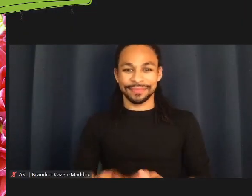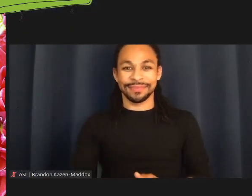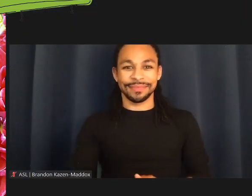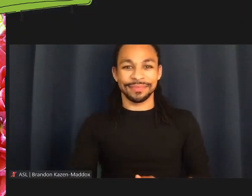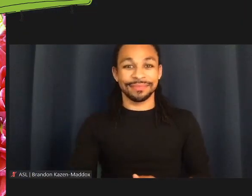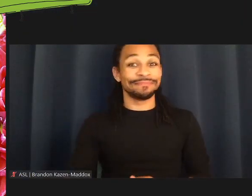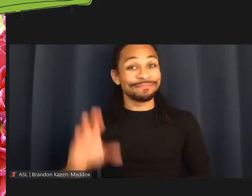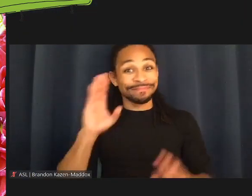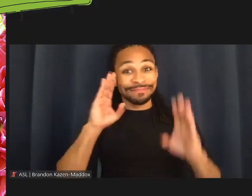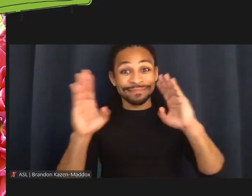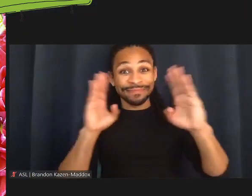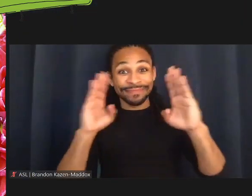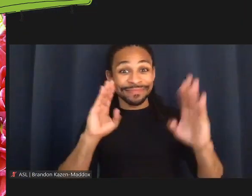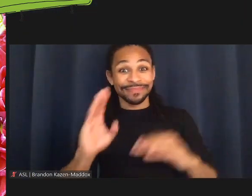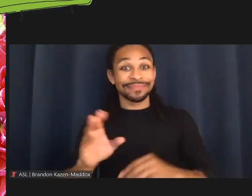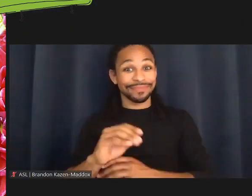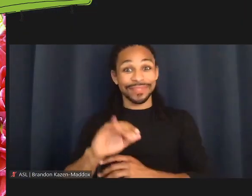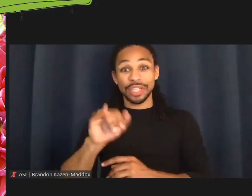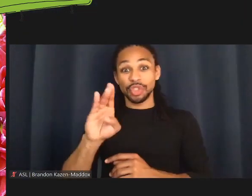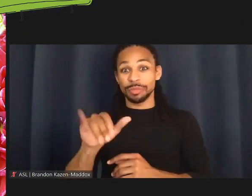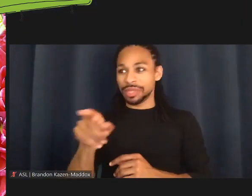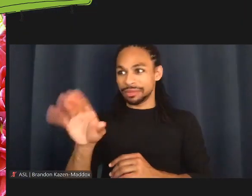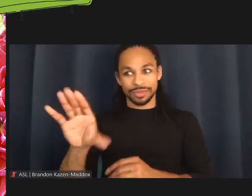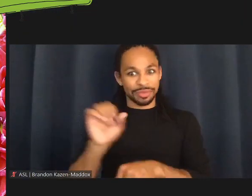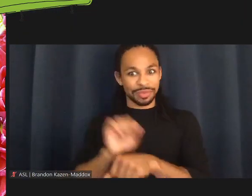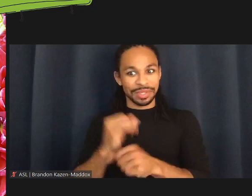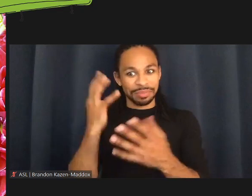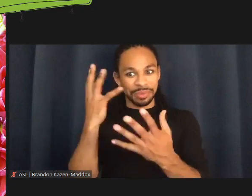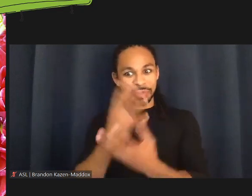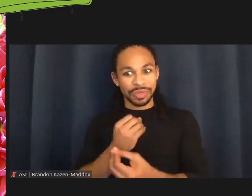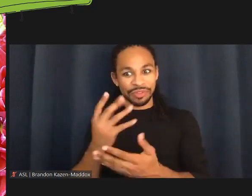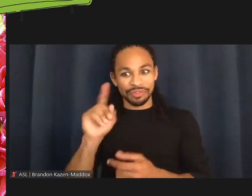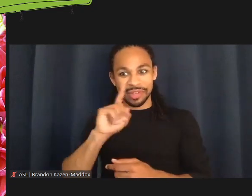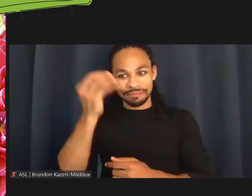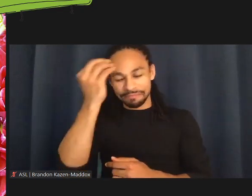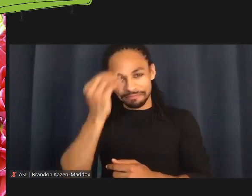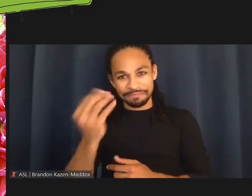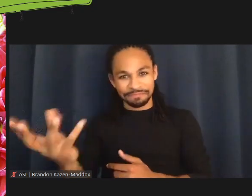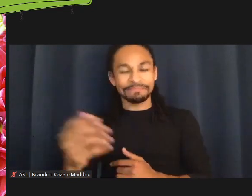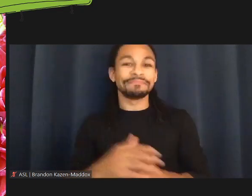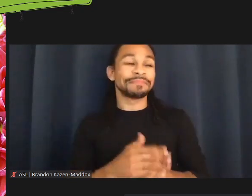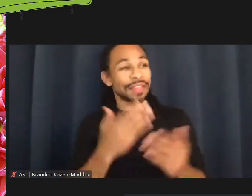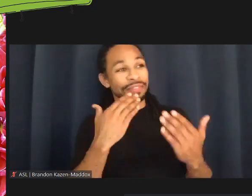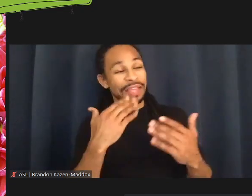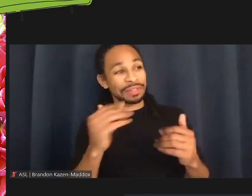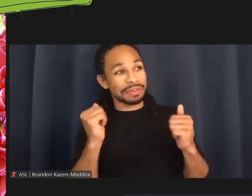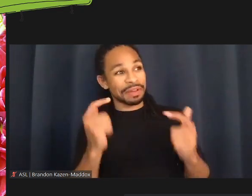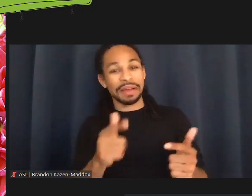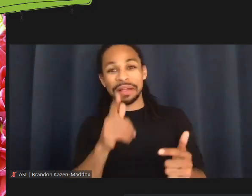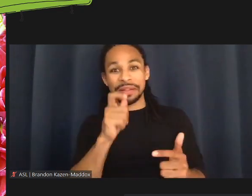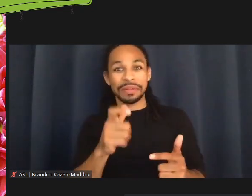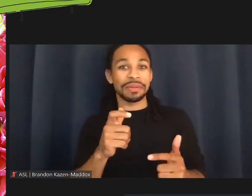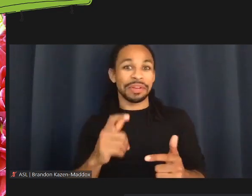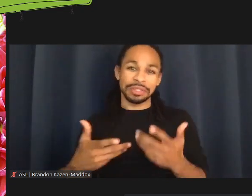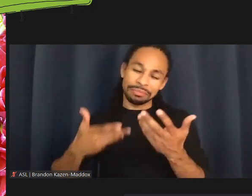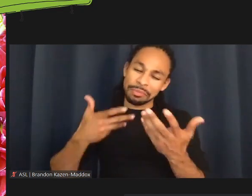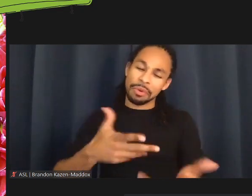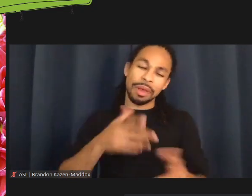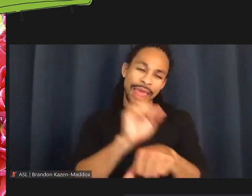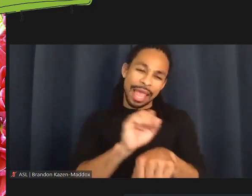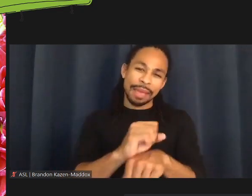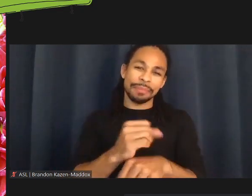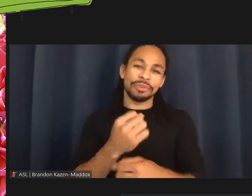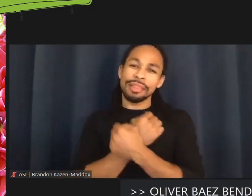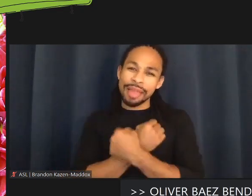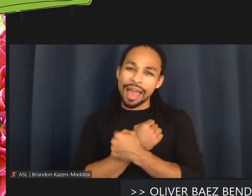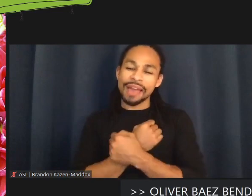Hi, thank you so much. Juby, that was beautiful, by the way. Thank you to everyone who has poured labor and love into this